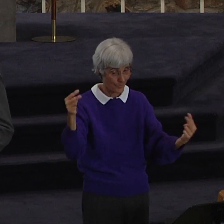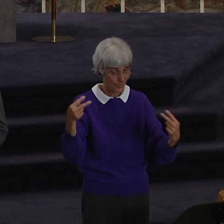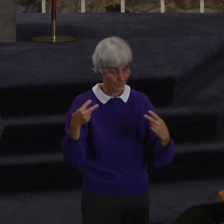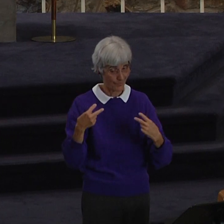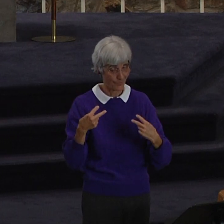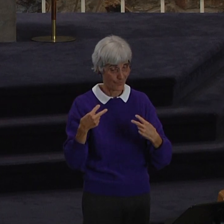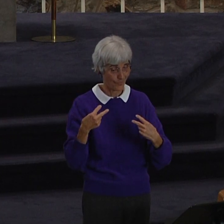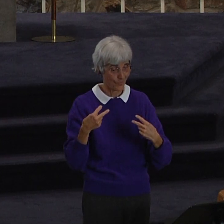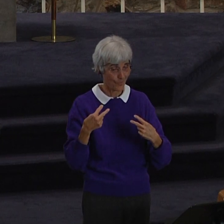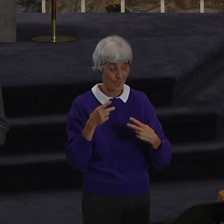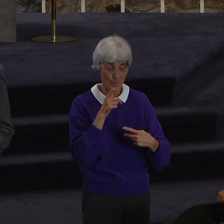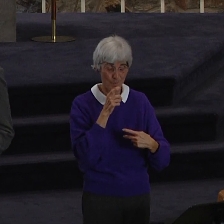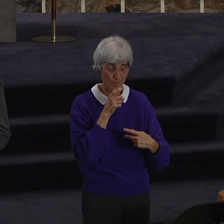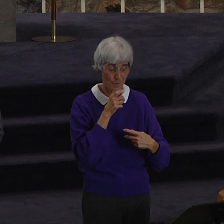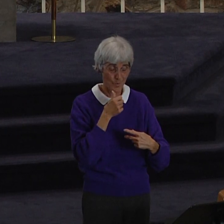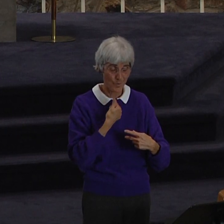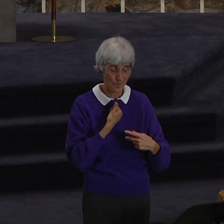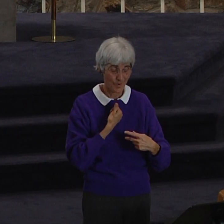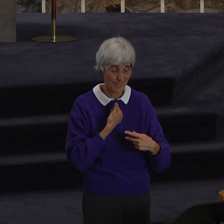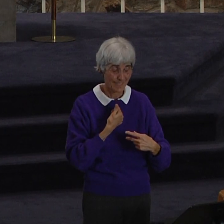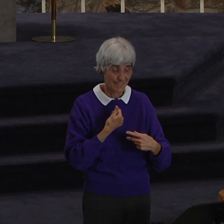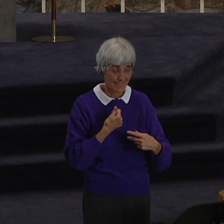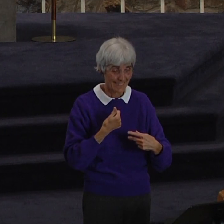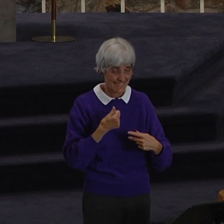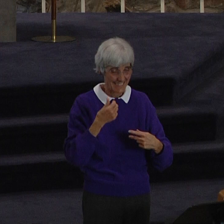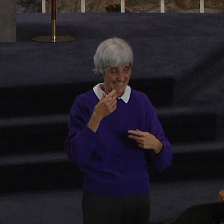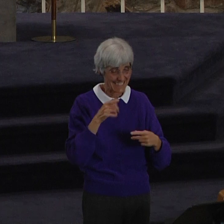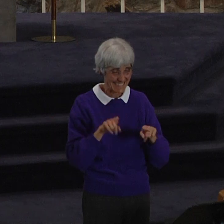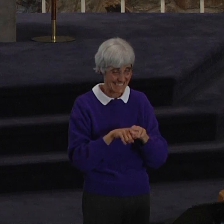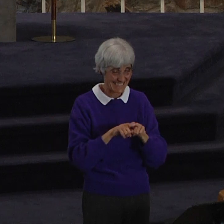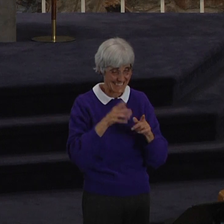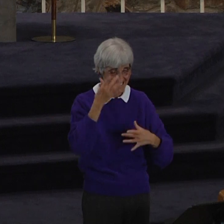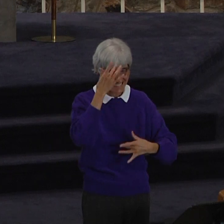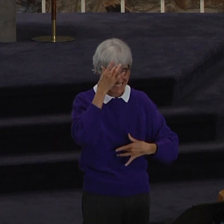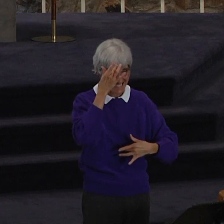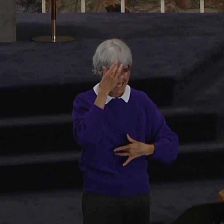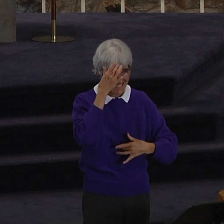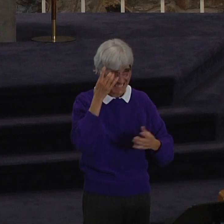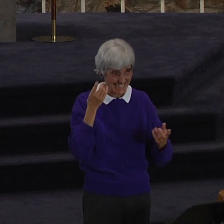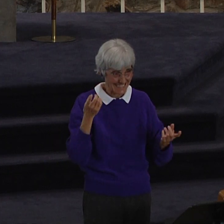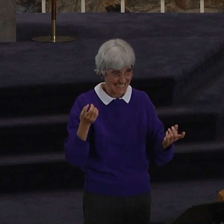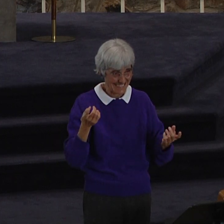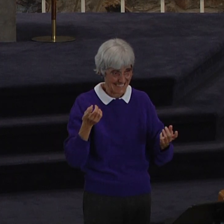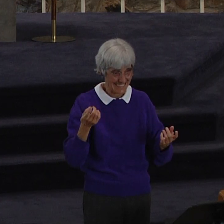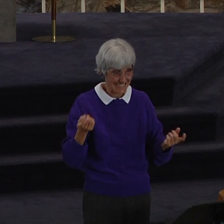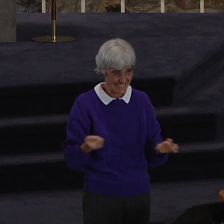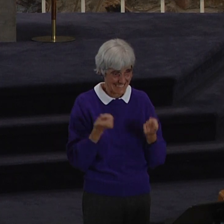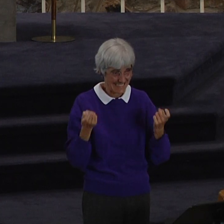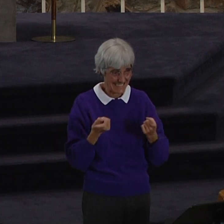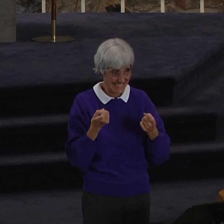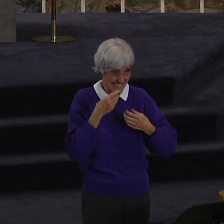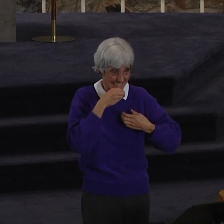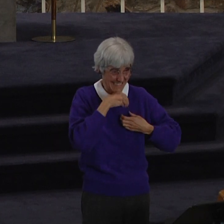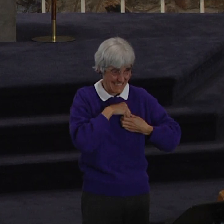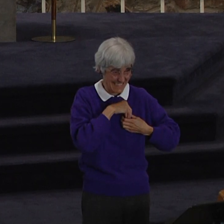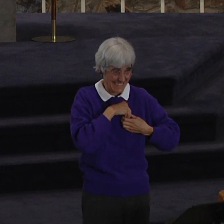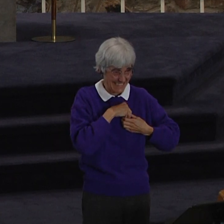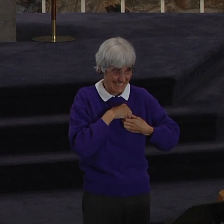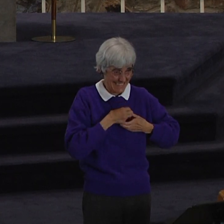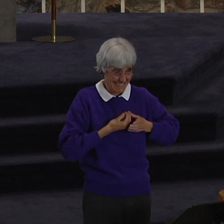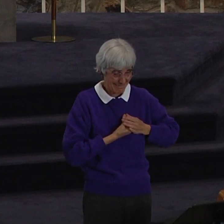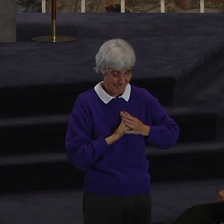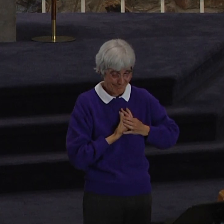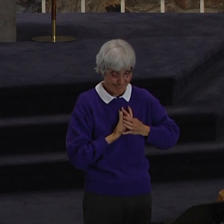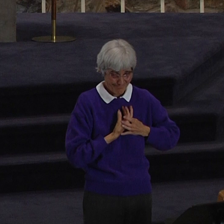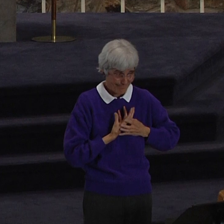is part of who we are, that sin sickness that lies so deep within, it can start to come